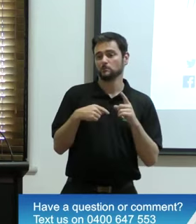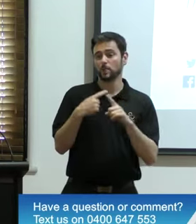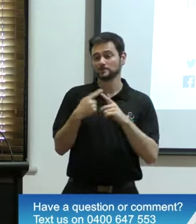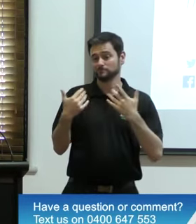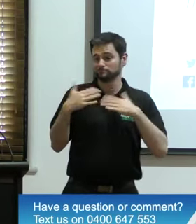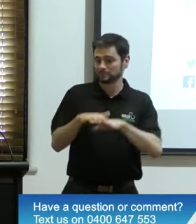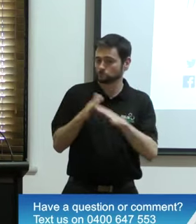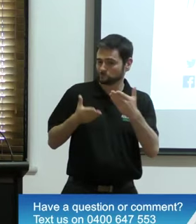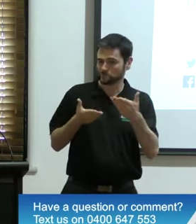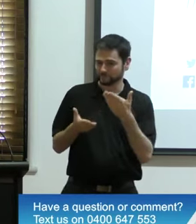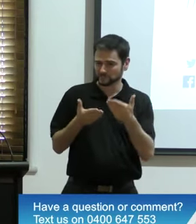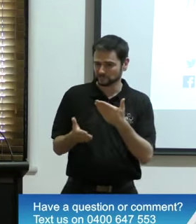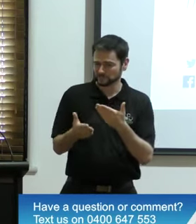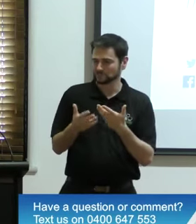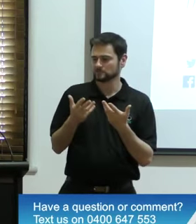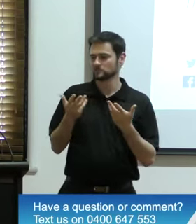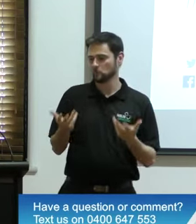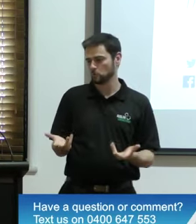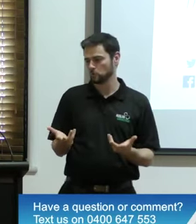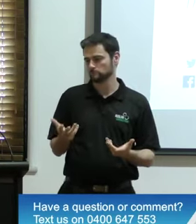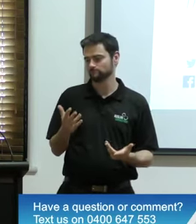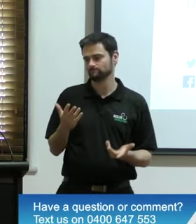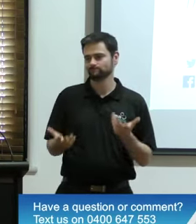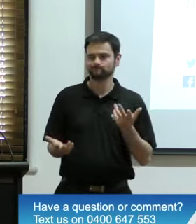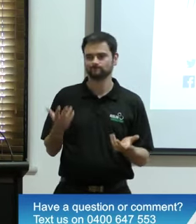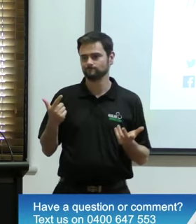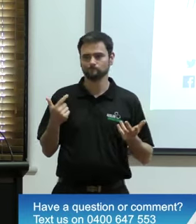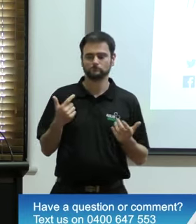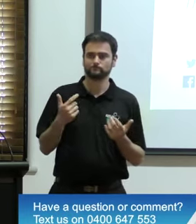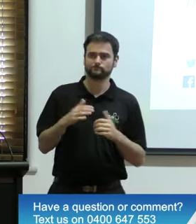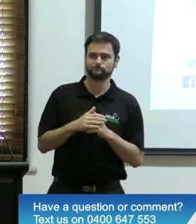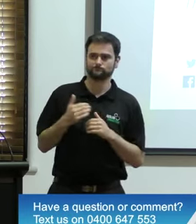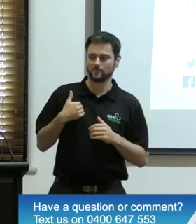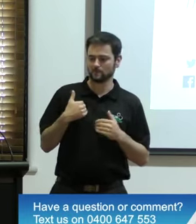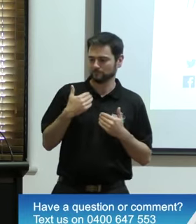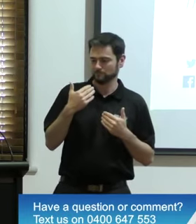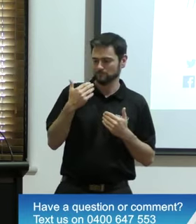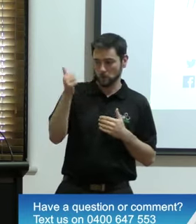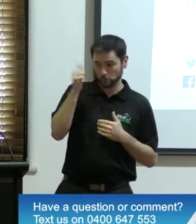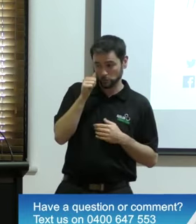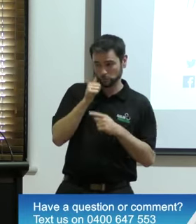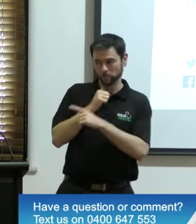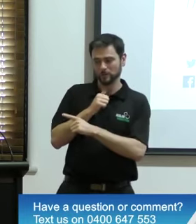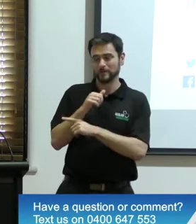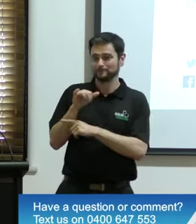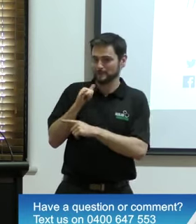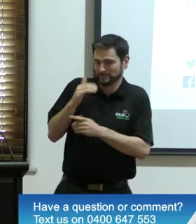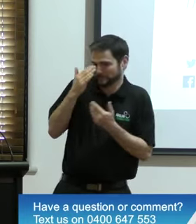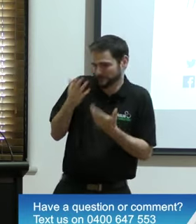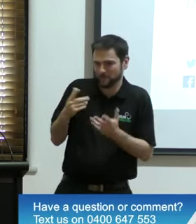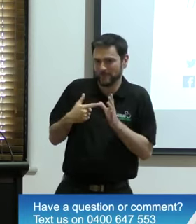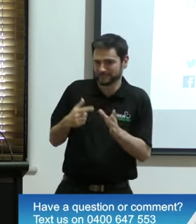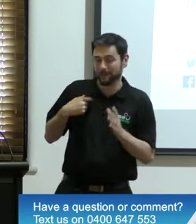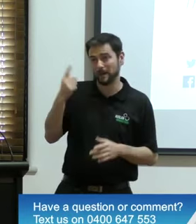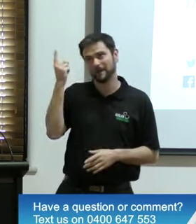mainstream services and so forth. So I didn't know, I knew you probably wouldn't know the answer, but